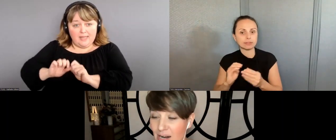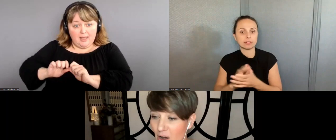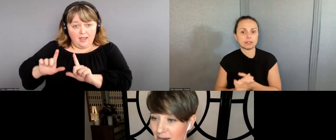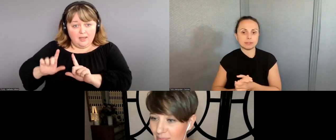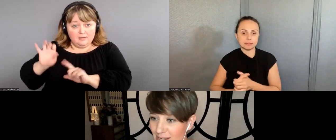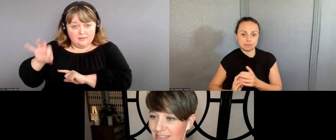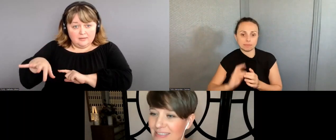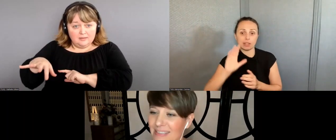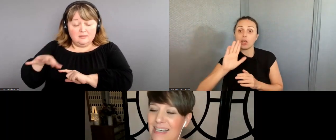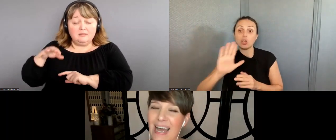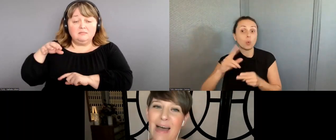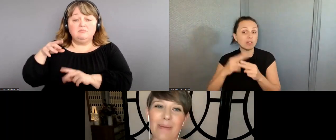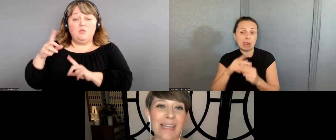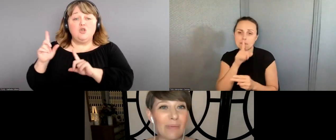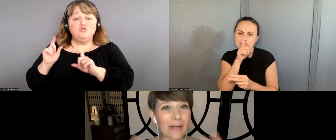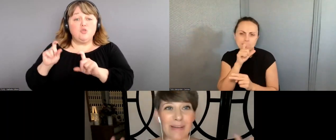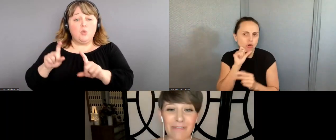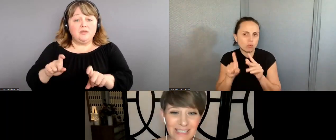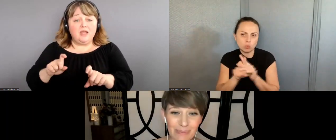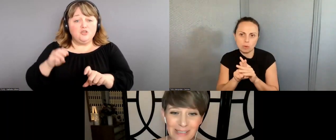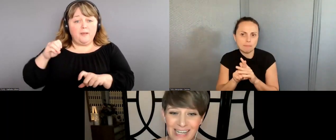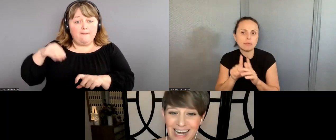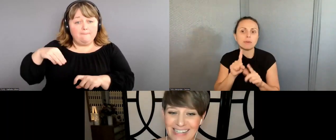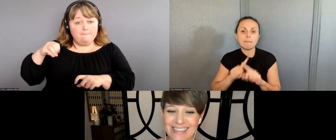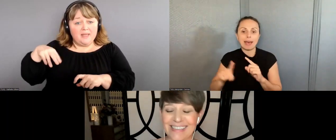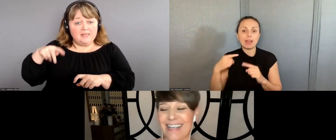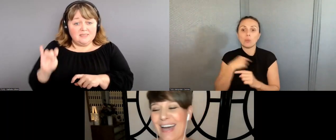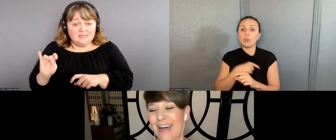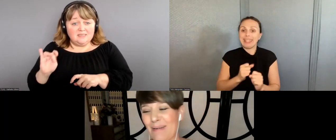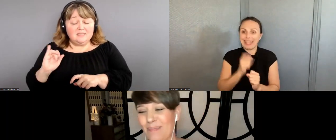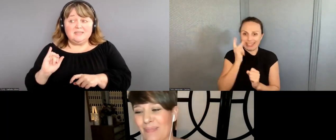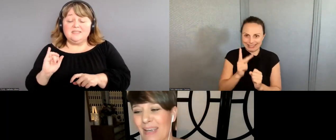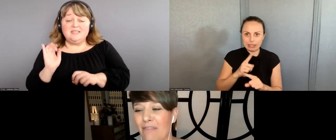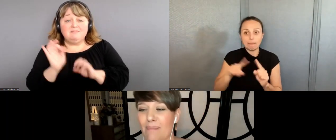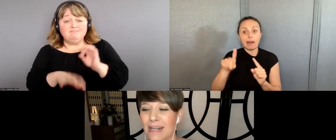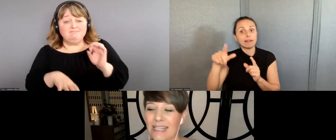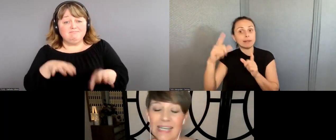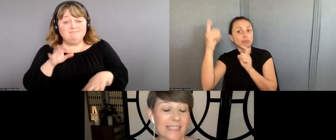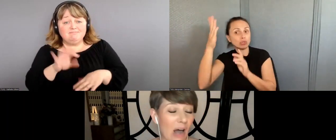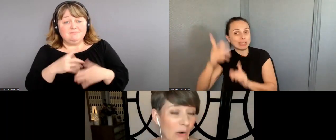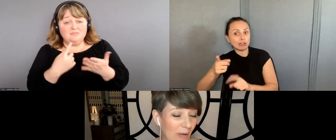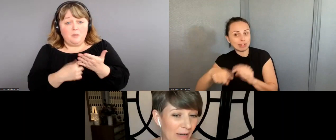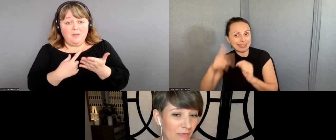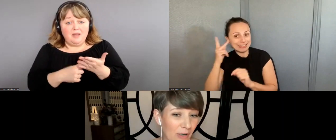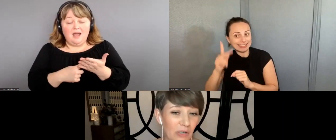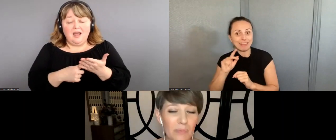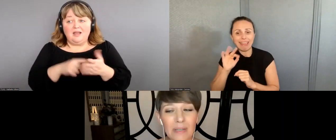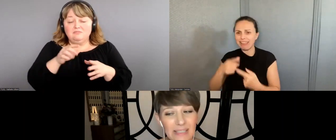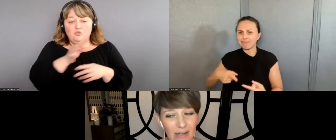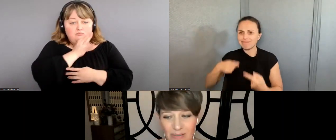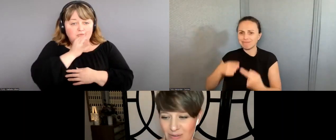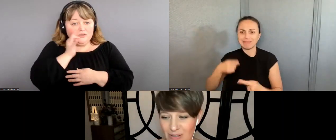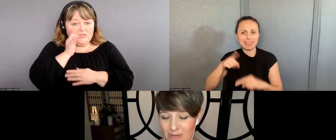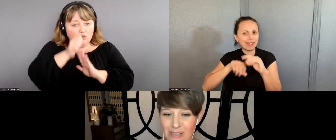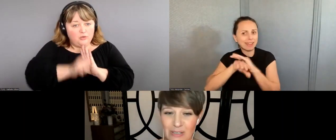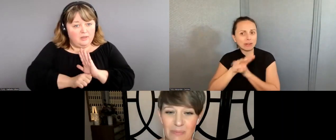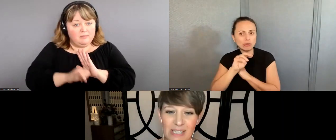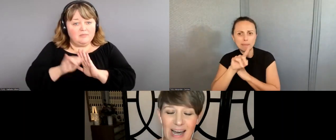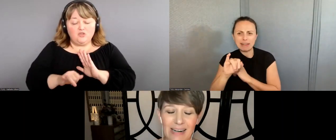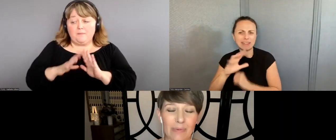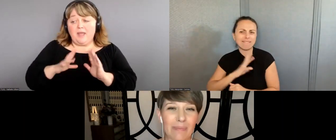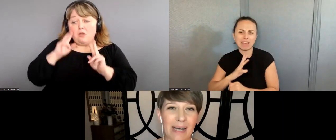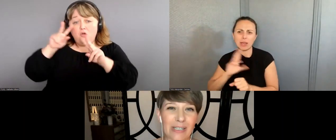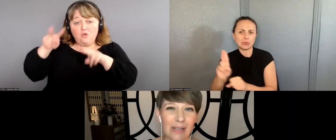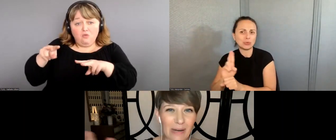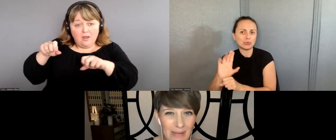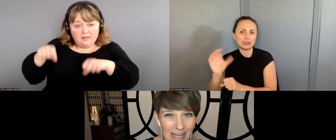are anonymous, but they will be visible to us. If Menti is not working for you, please also use the Zoom